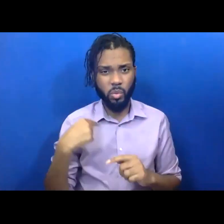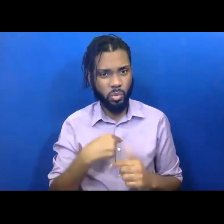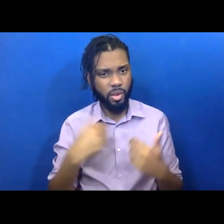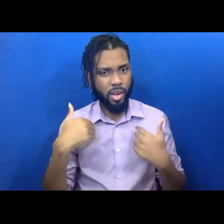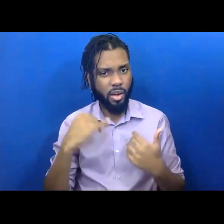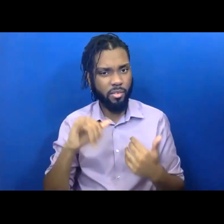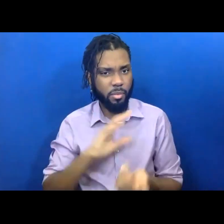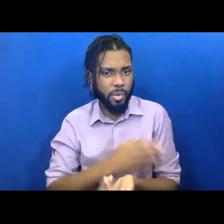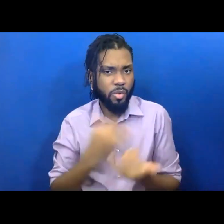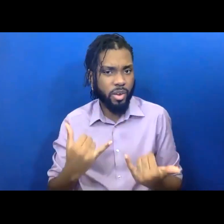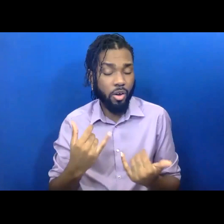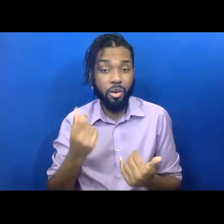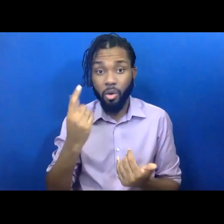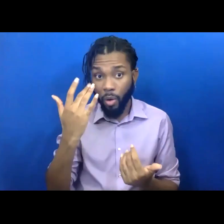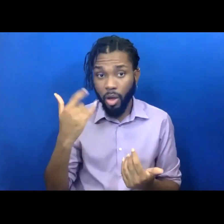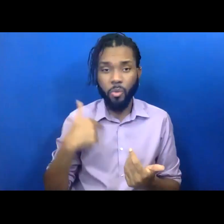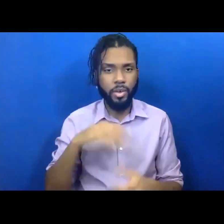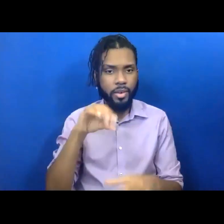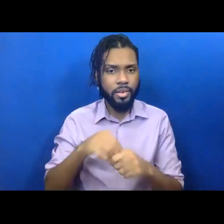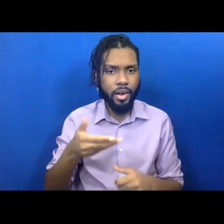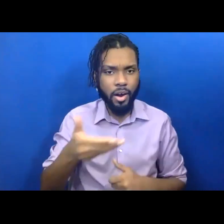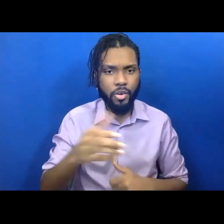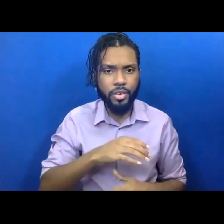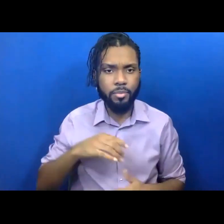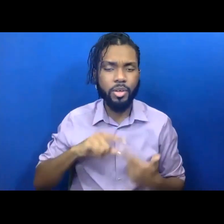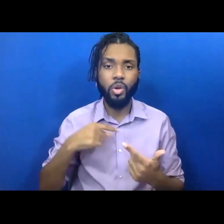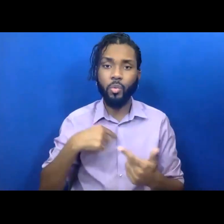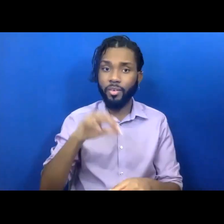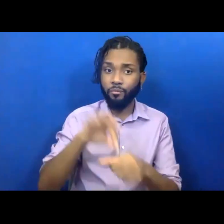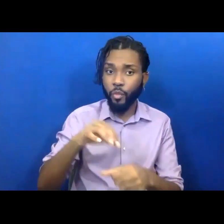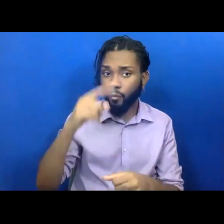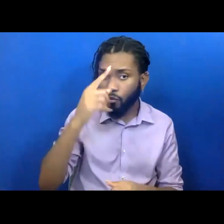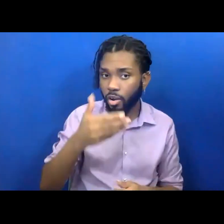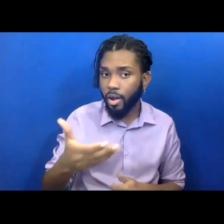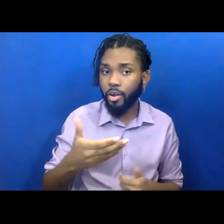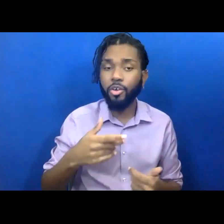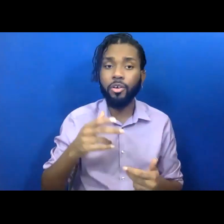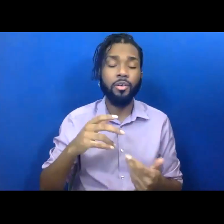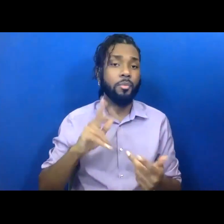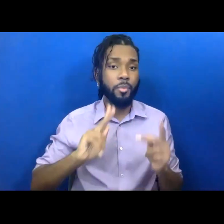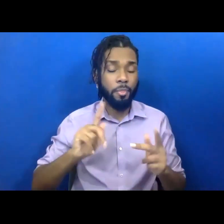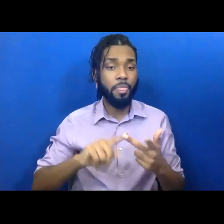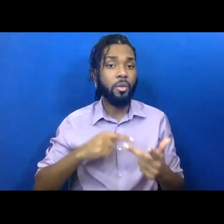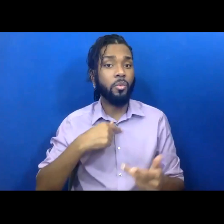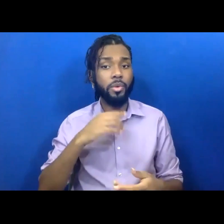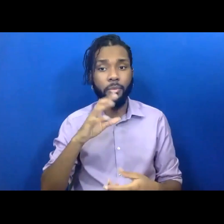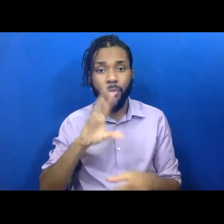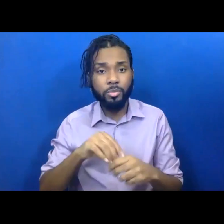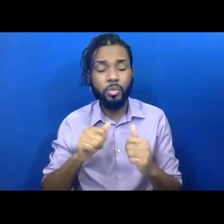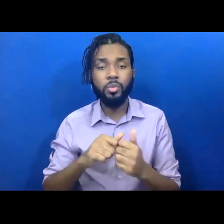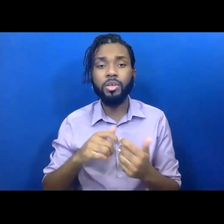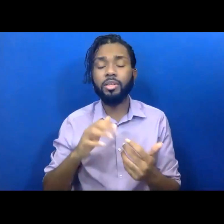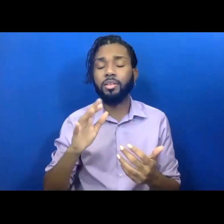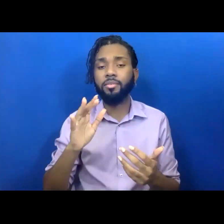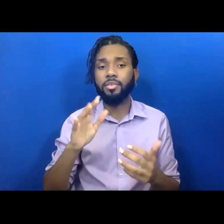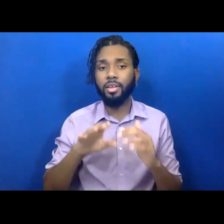on hiring committees. We vote on hires. We participate in admissions positions or